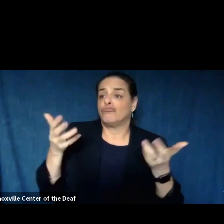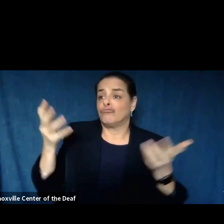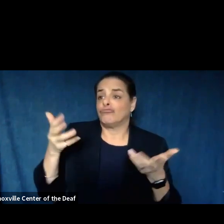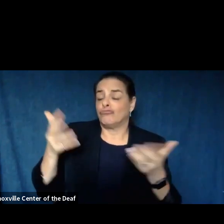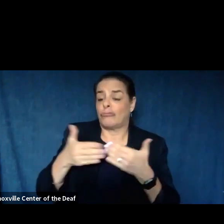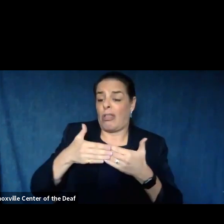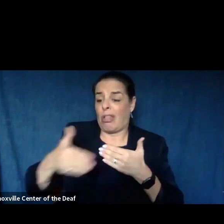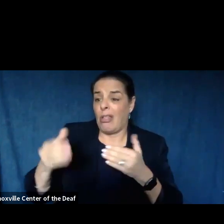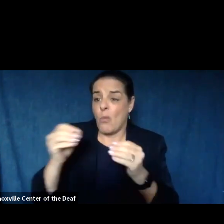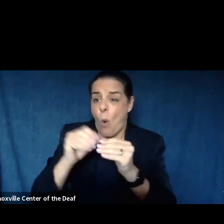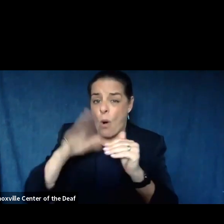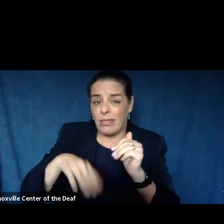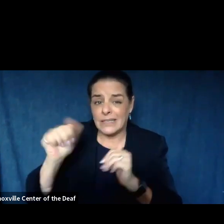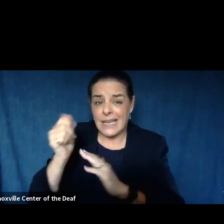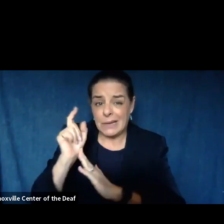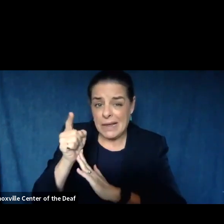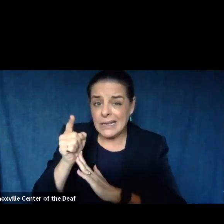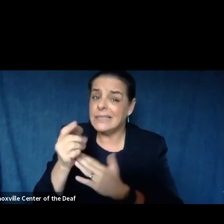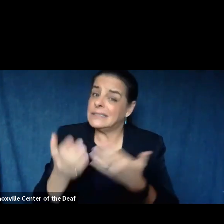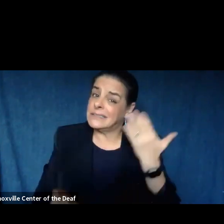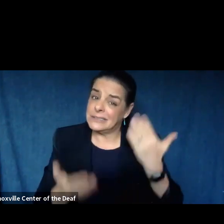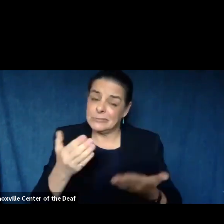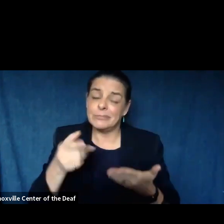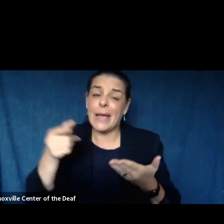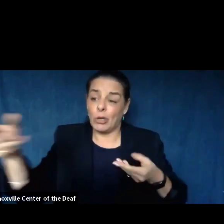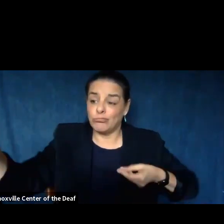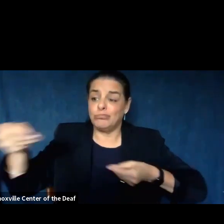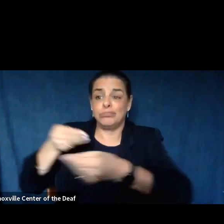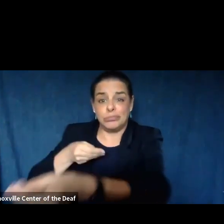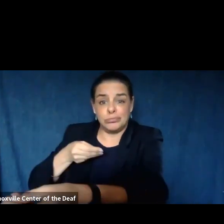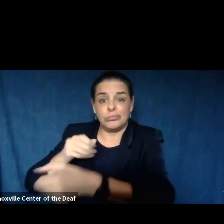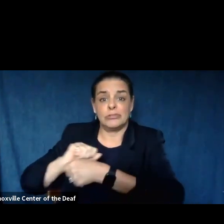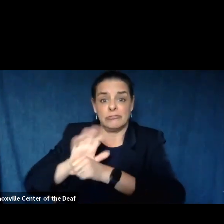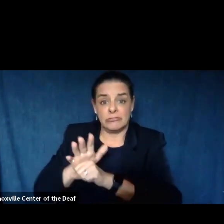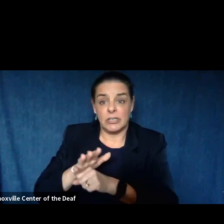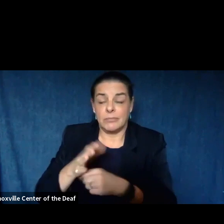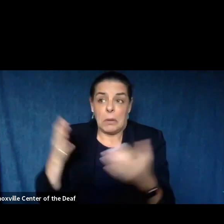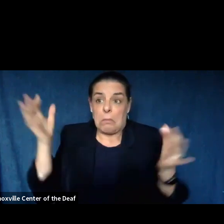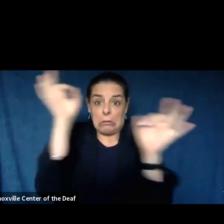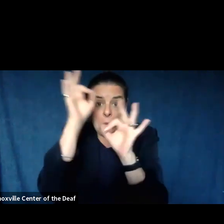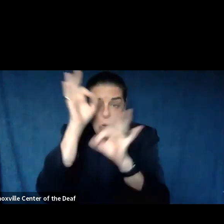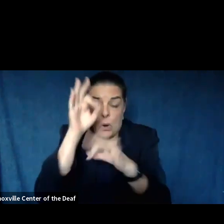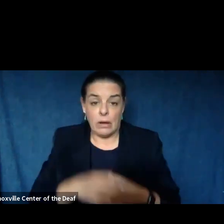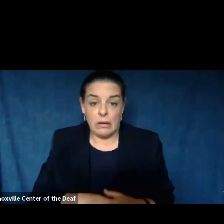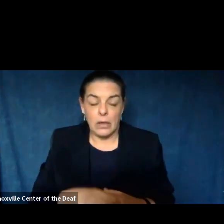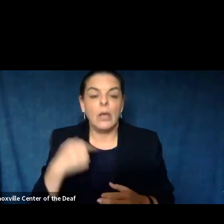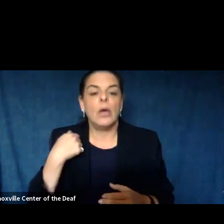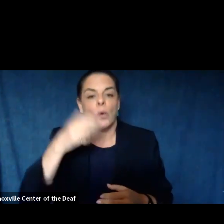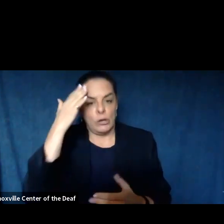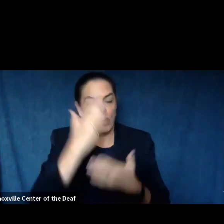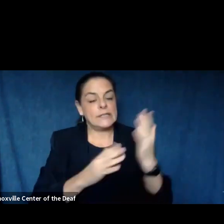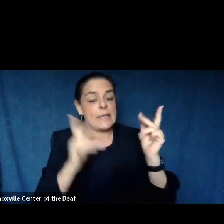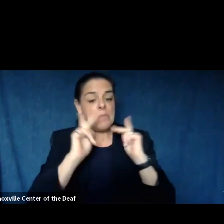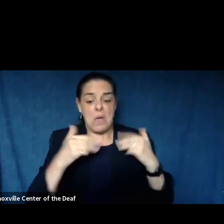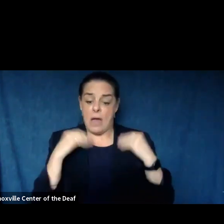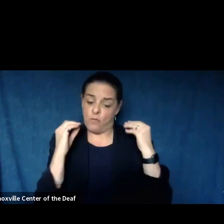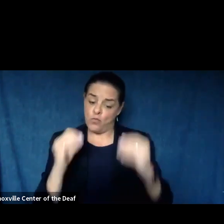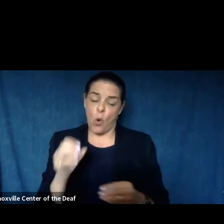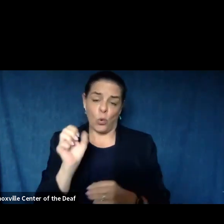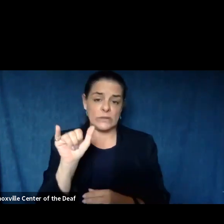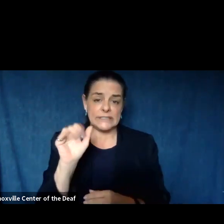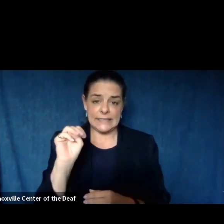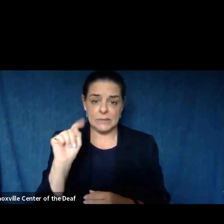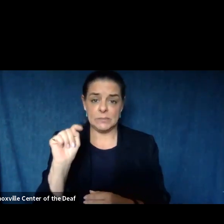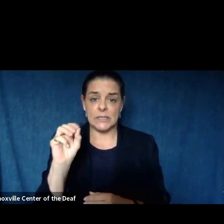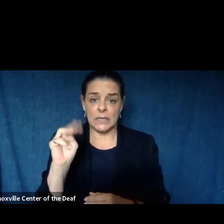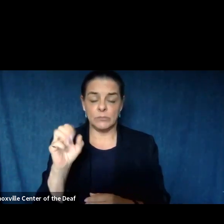minutes, you might have just given COVID to somebody unknowingly, because we do know some people are asymptomatic. So it's